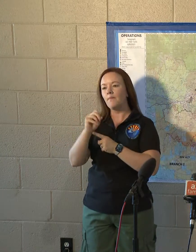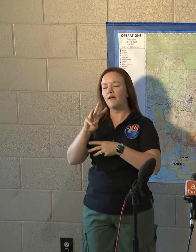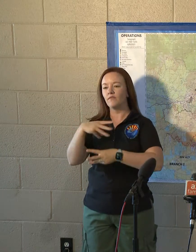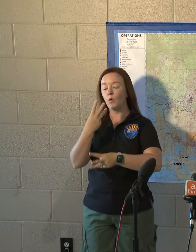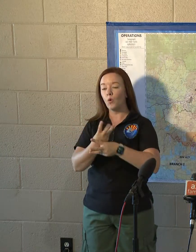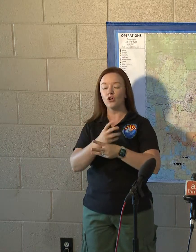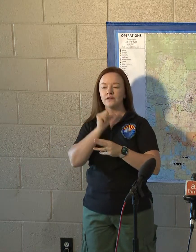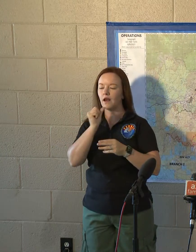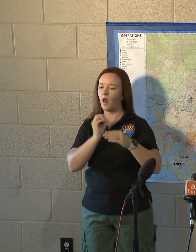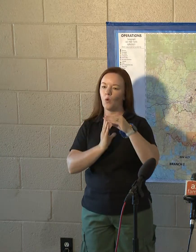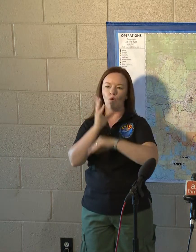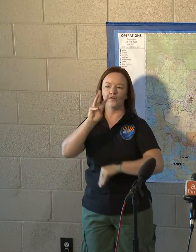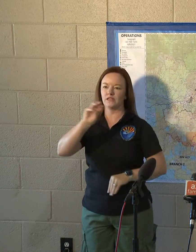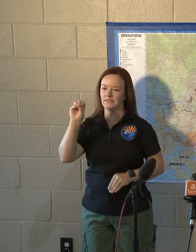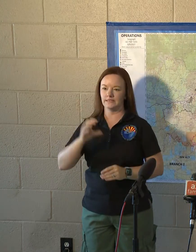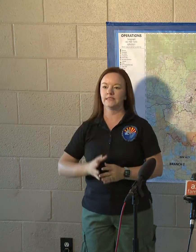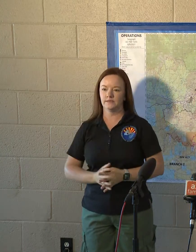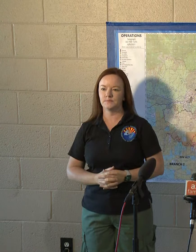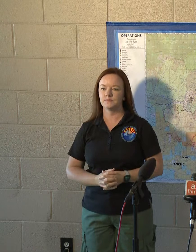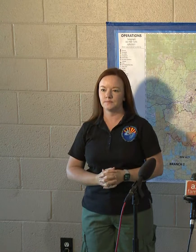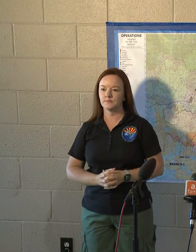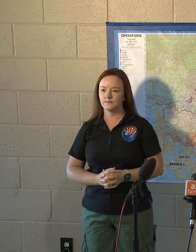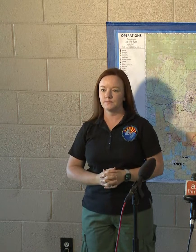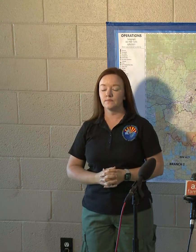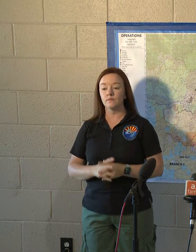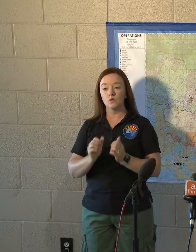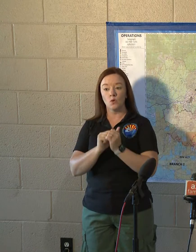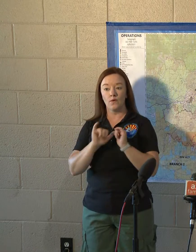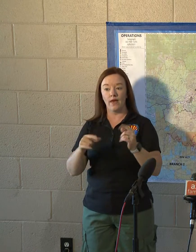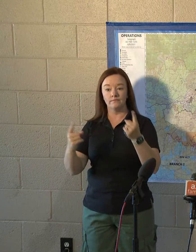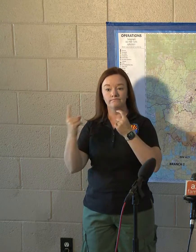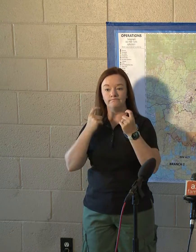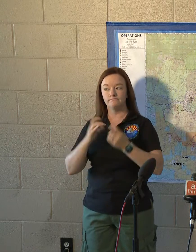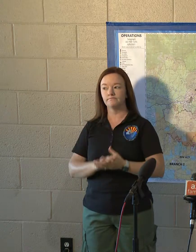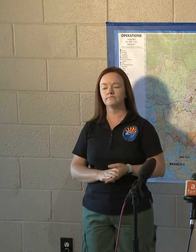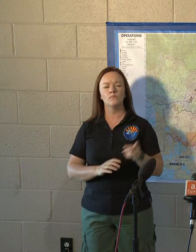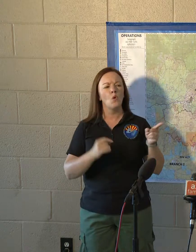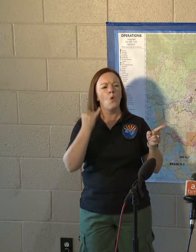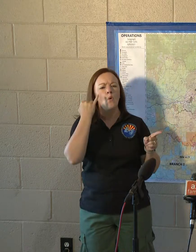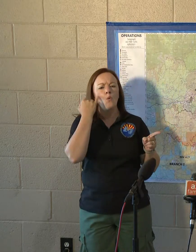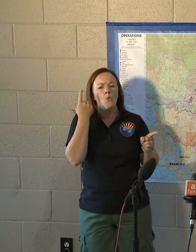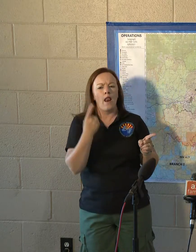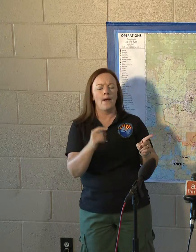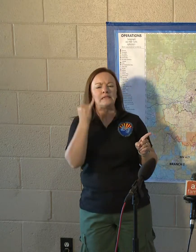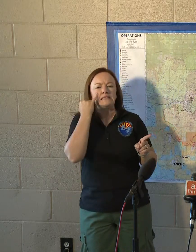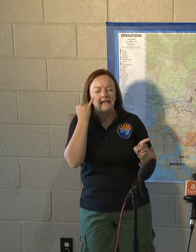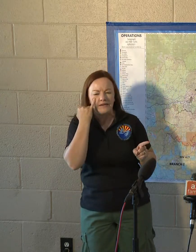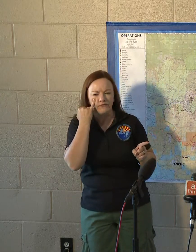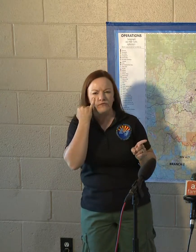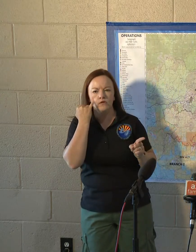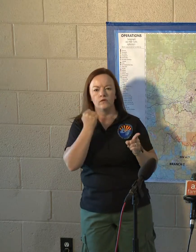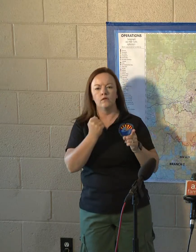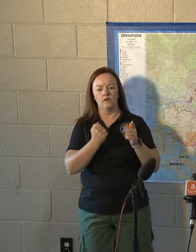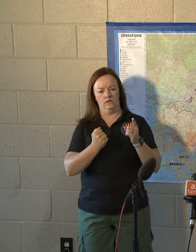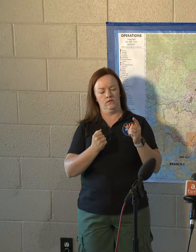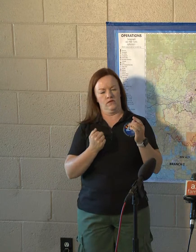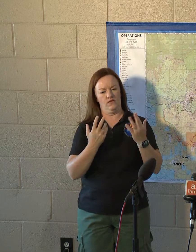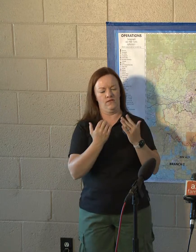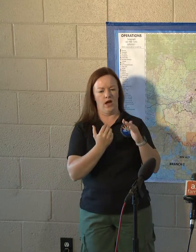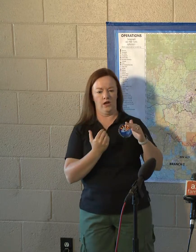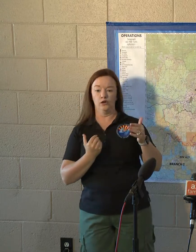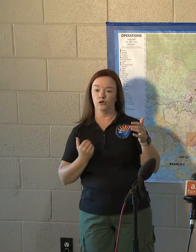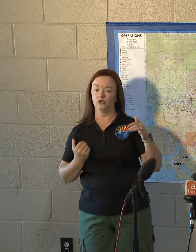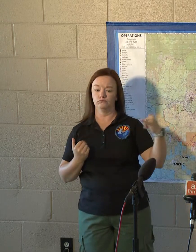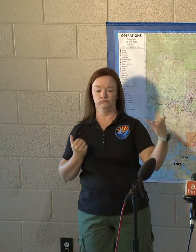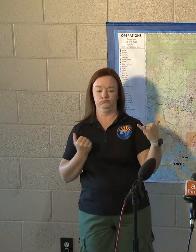crossing the 60 highway. With that, I'd take any questions. What happens if the fire jumps that line and heads to